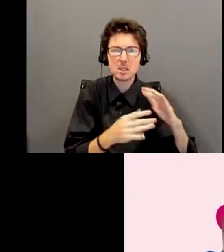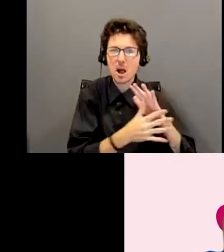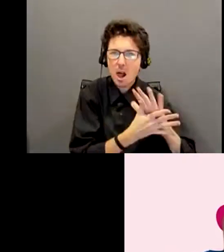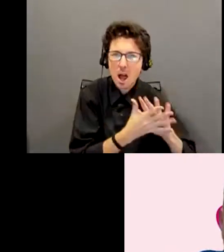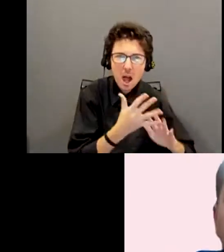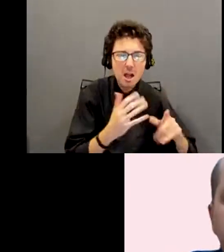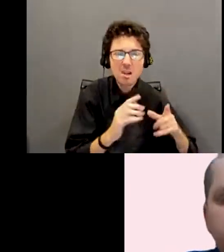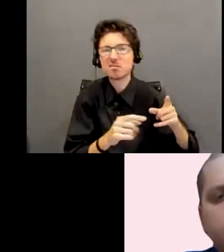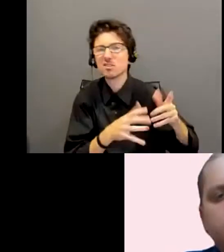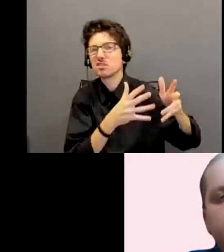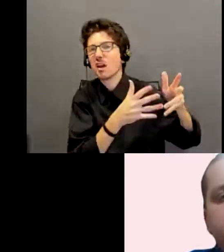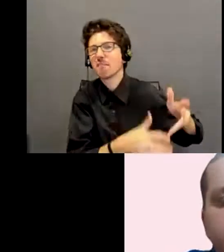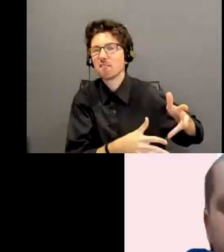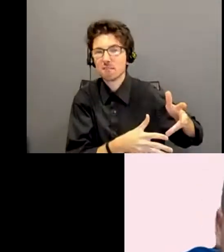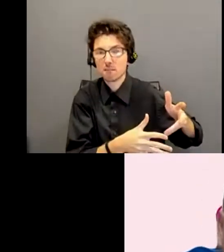Even children